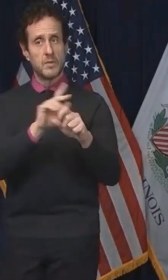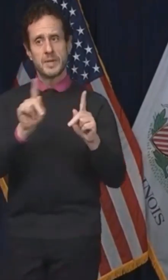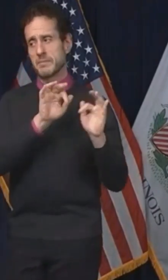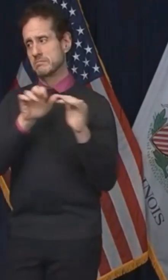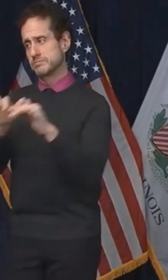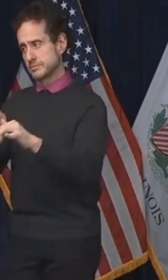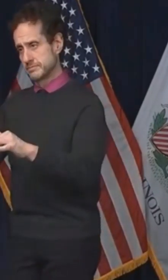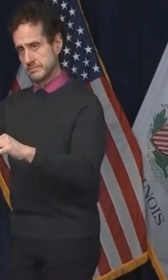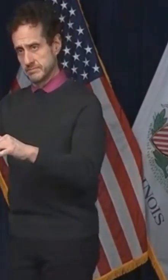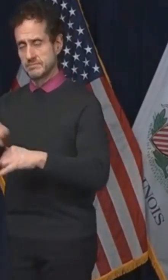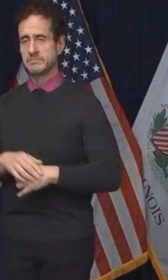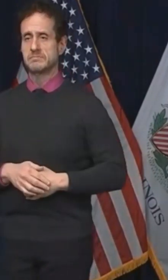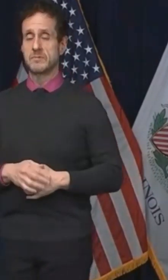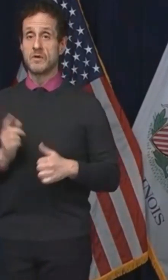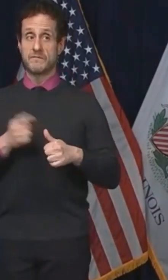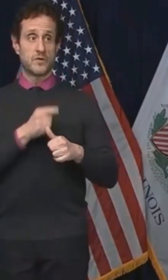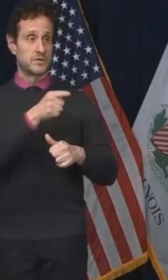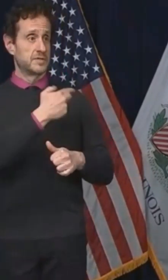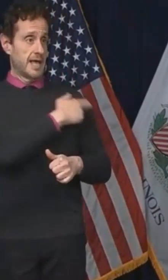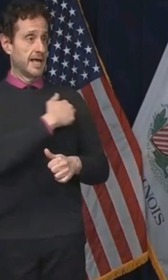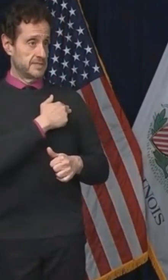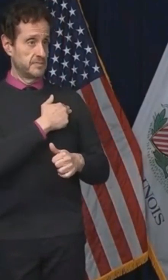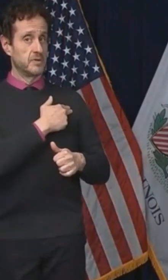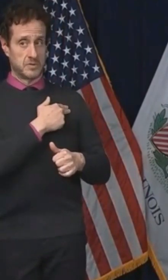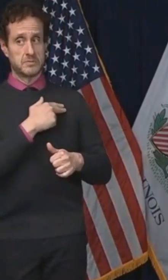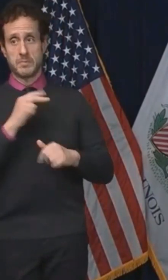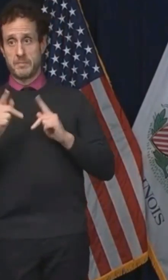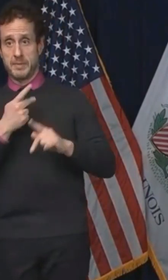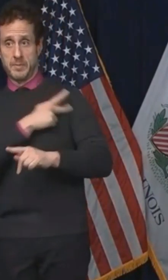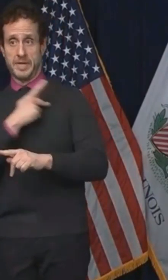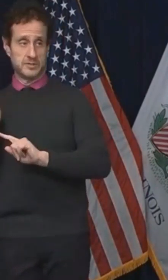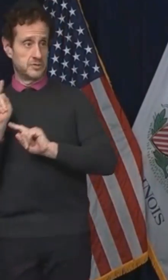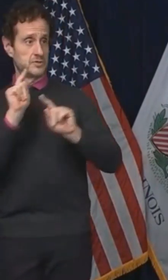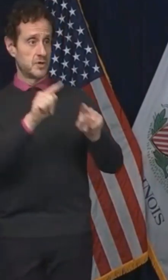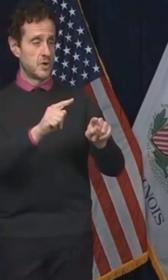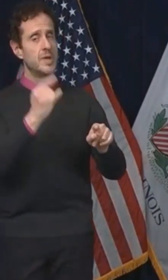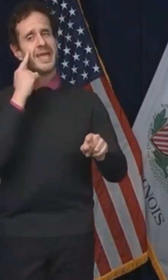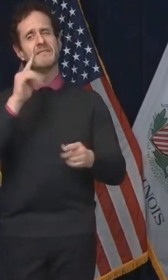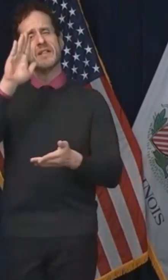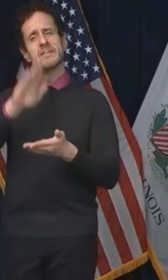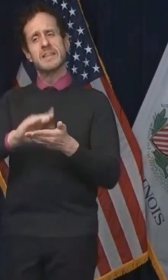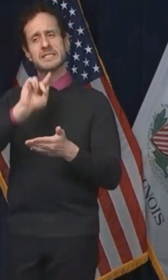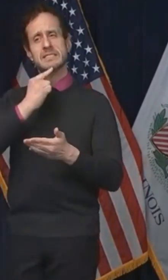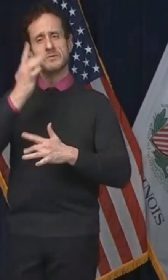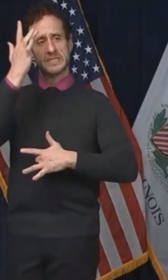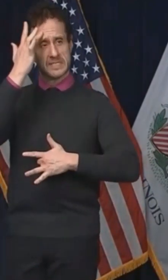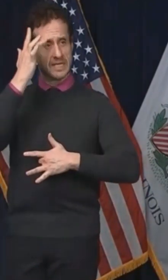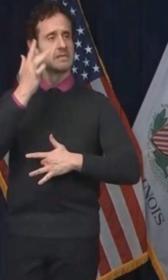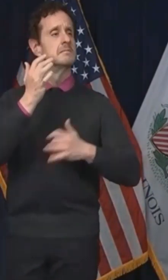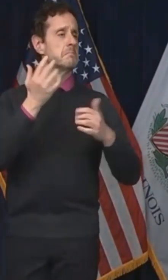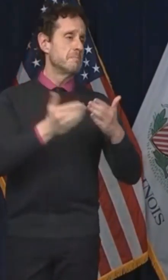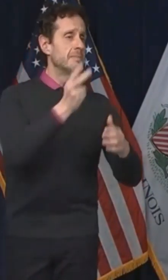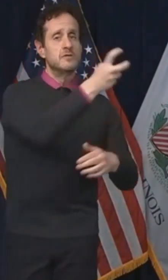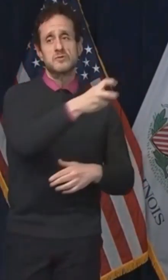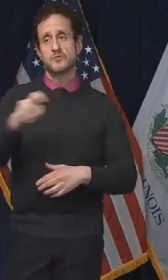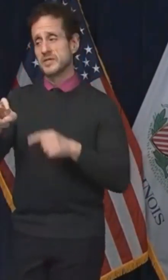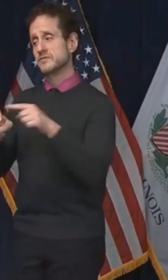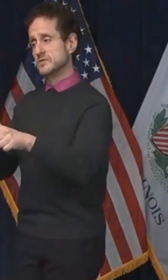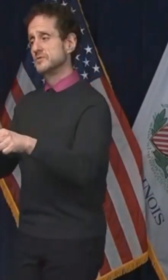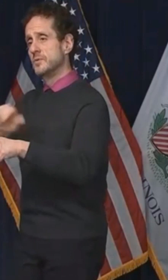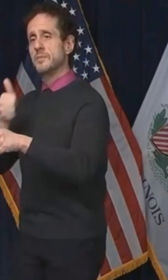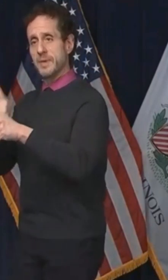directed first to existing hospitals, and if they are lower acuity, they will be transferred to these alternative